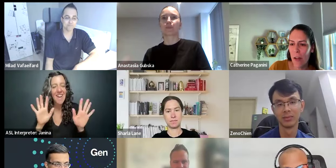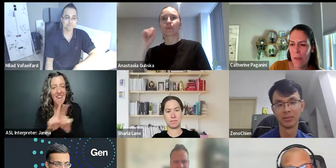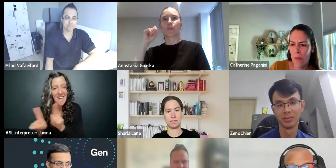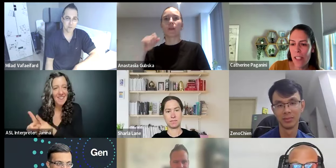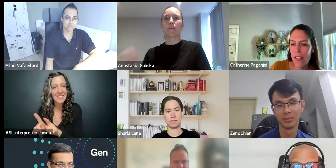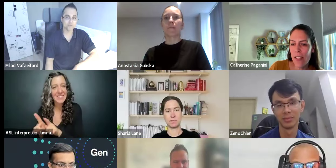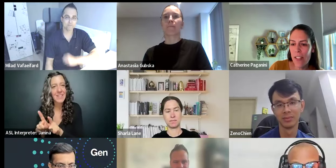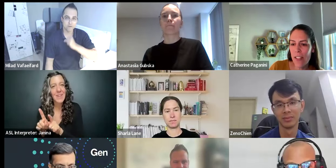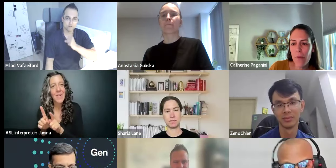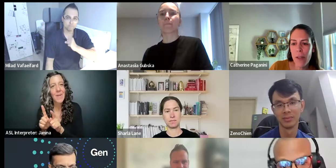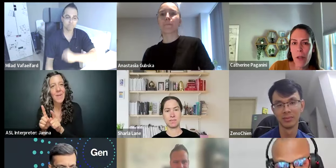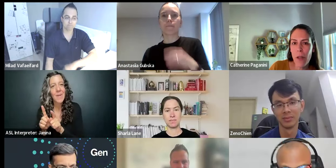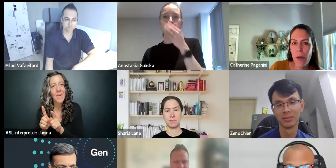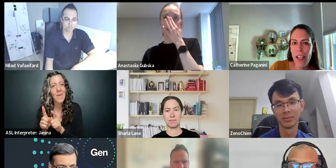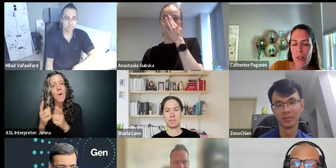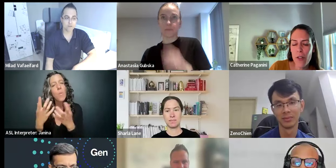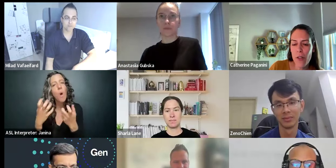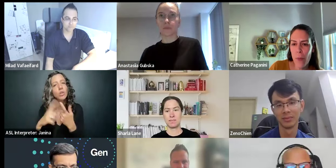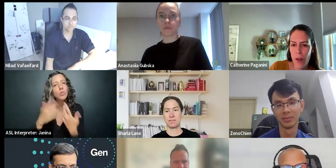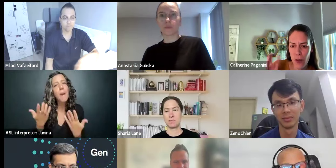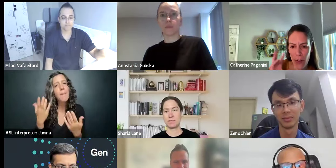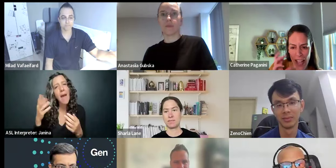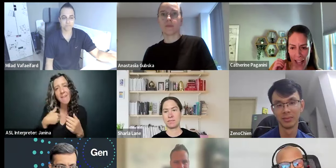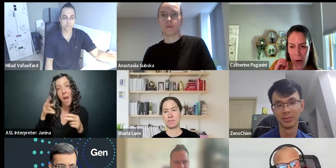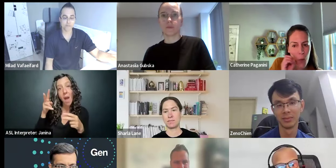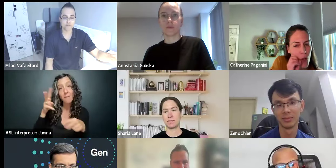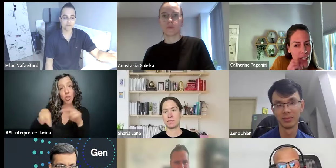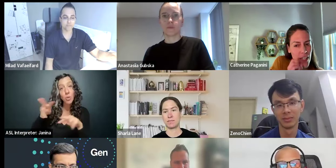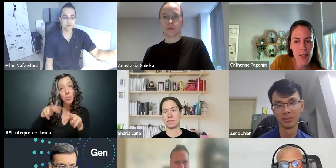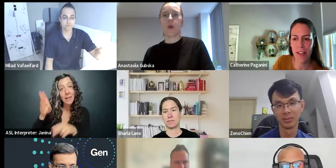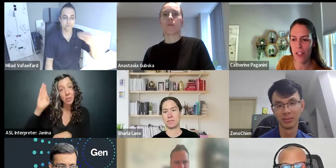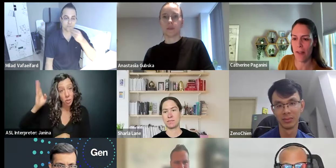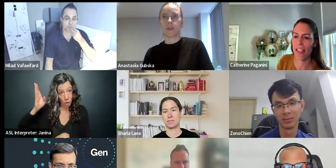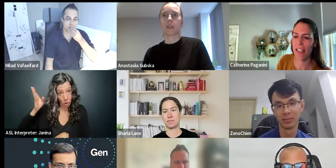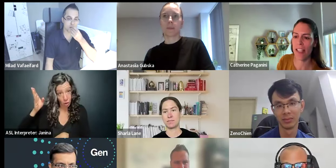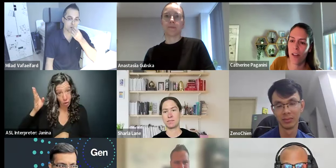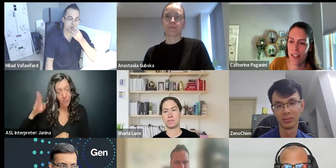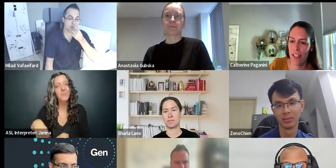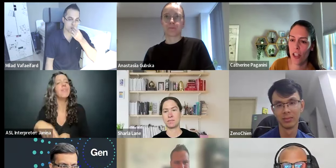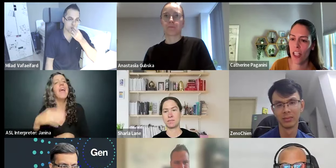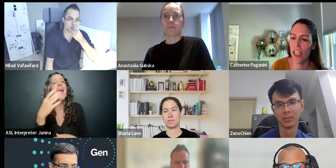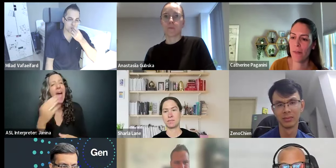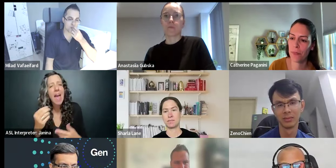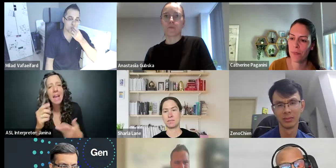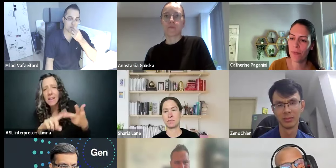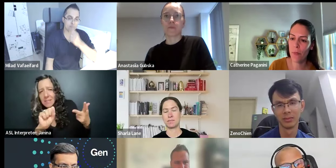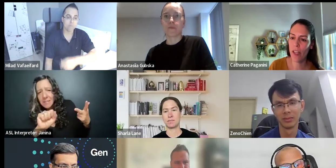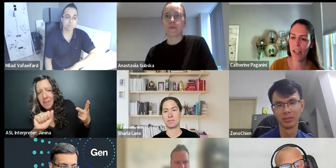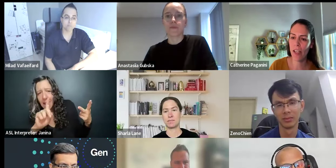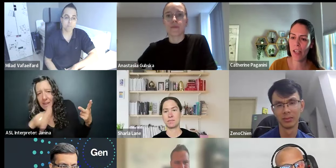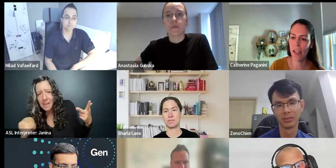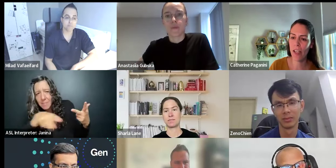also looking at an observability talk. Hopefully we also are working on something for Sandeep on